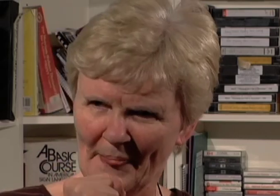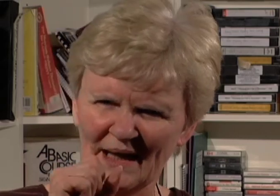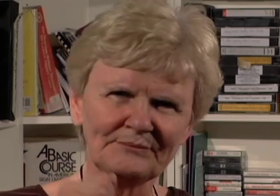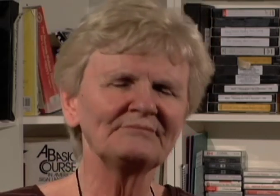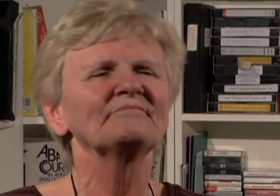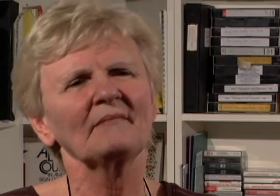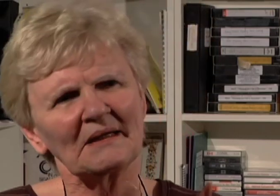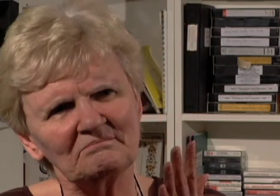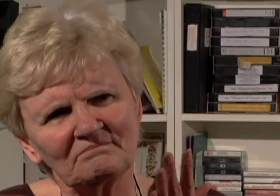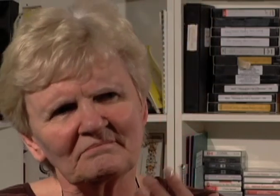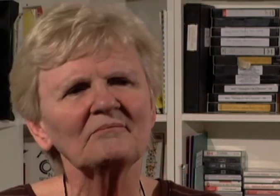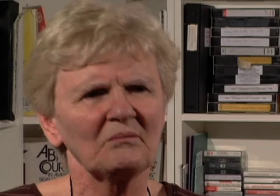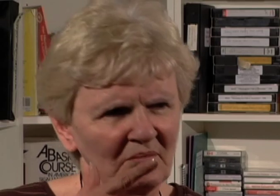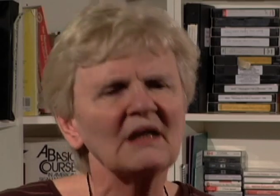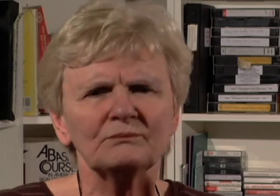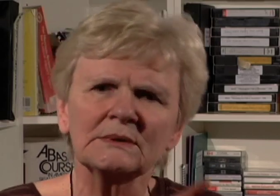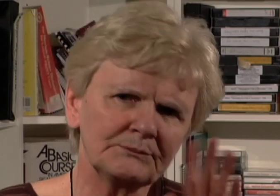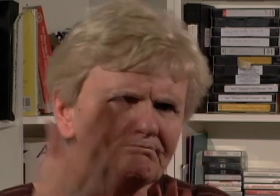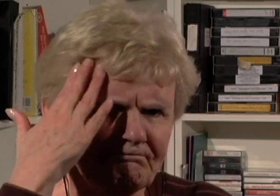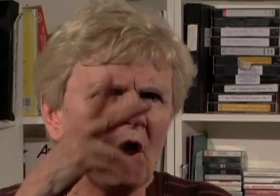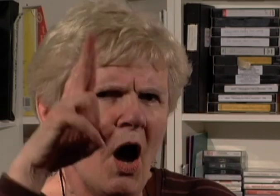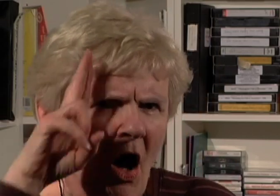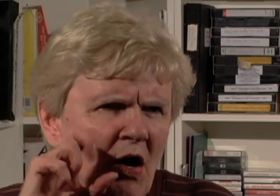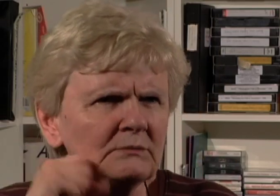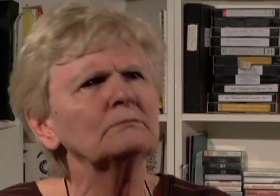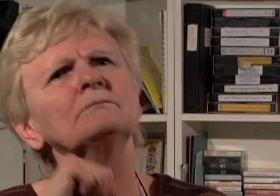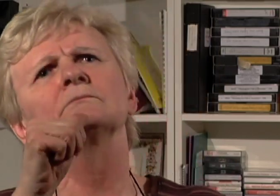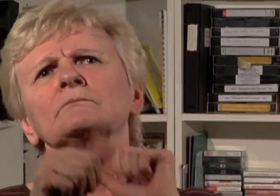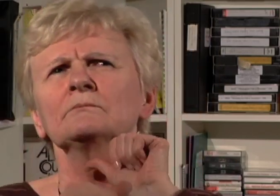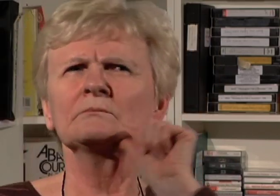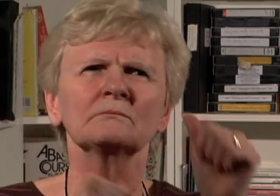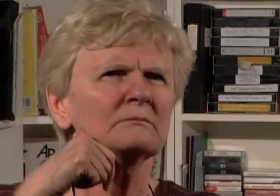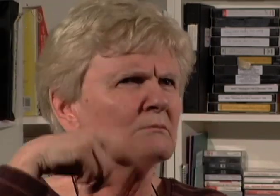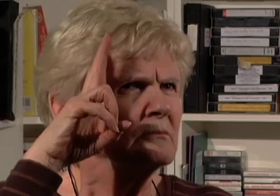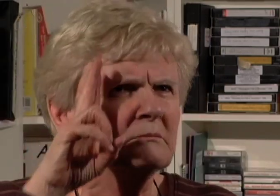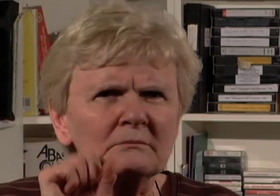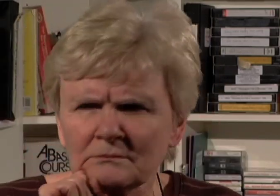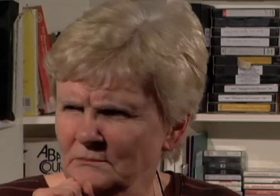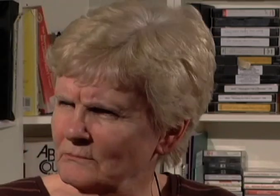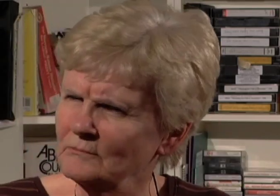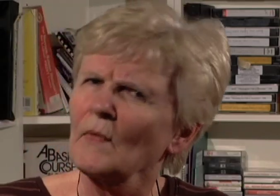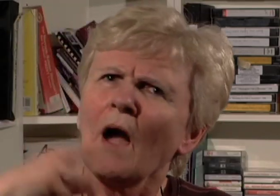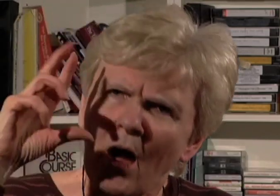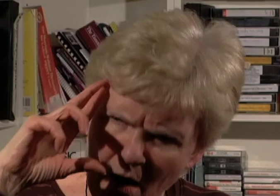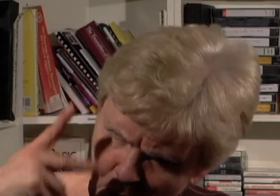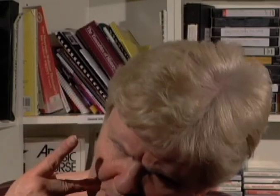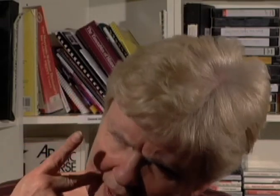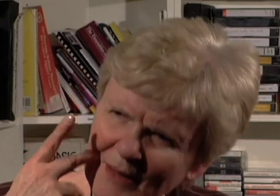in the 1980s, and we discussed, you know, what it means to have Usher syndrome, and I was completely in denial. "I have RP," I